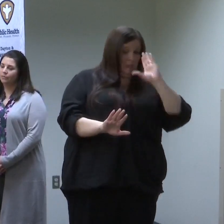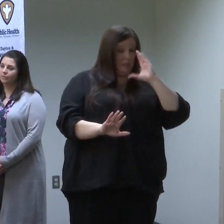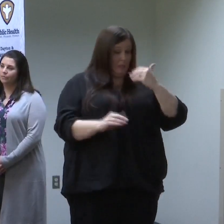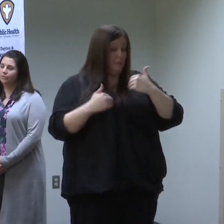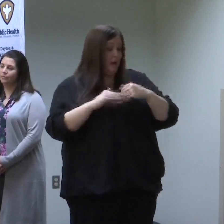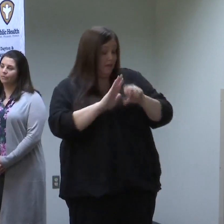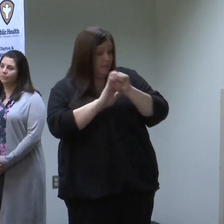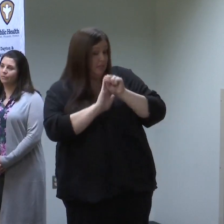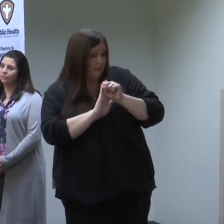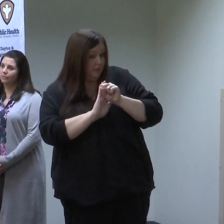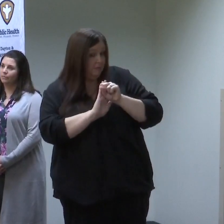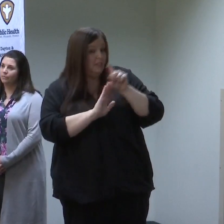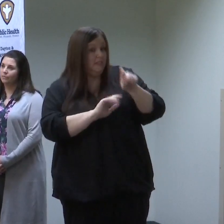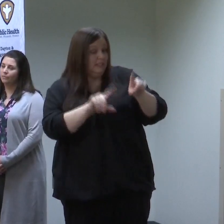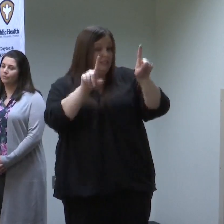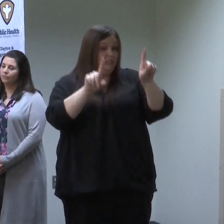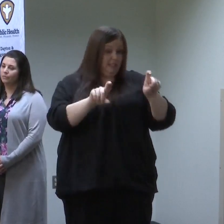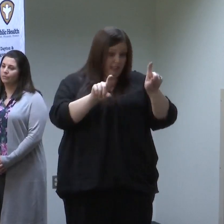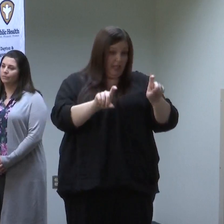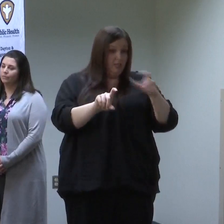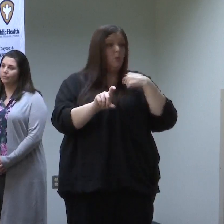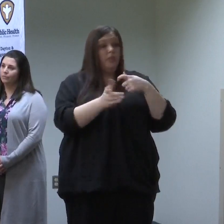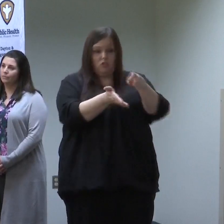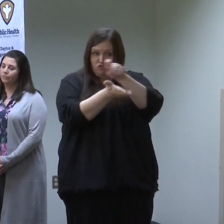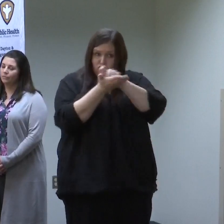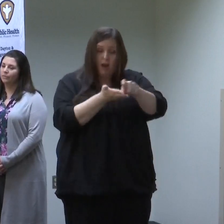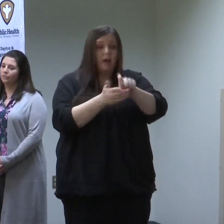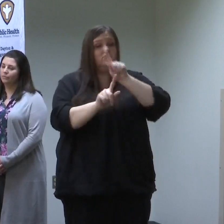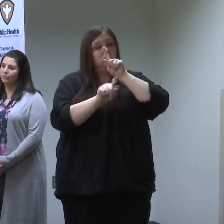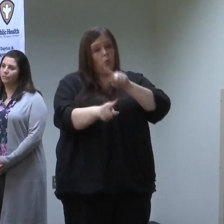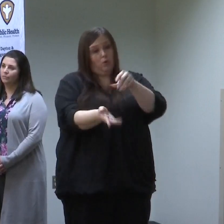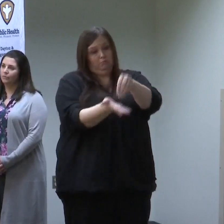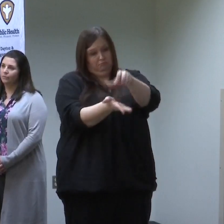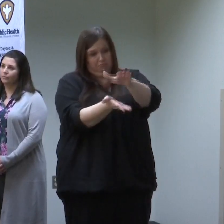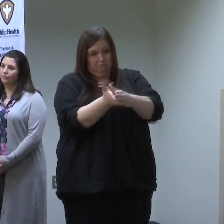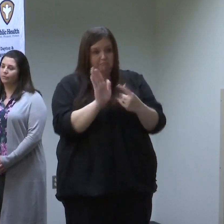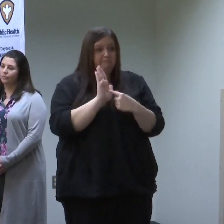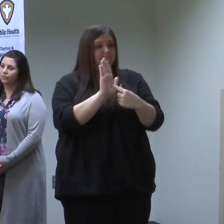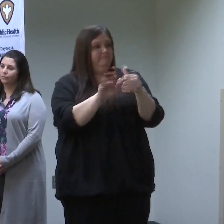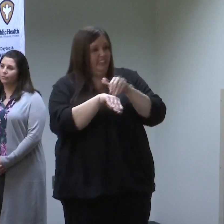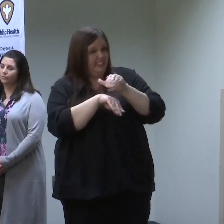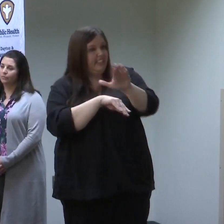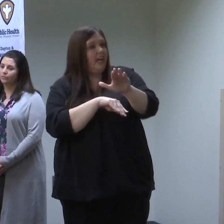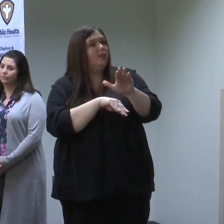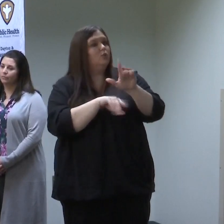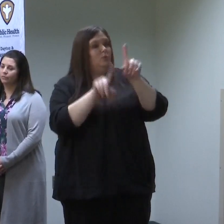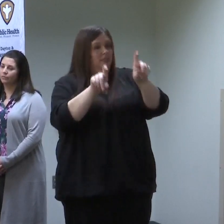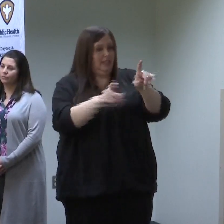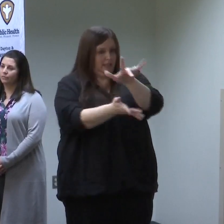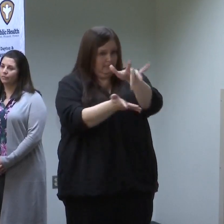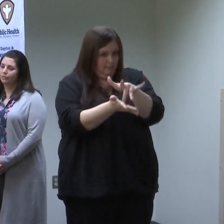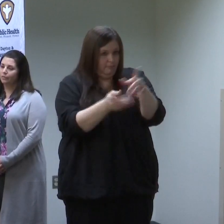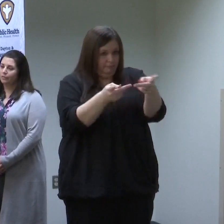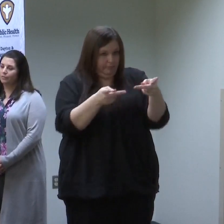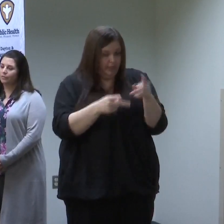need to go for testing, then we will write you an order for the test and send you to the appropriate testing